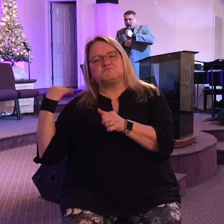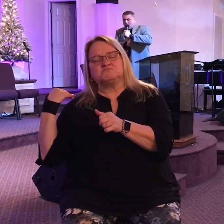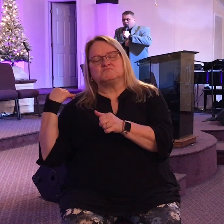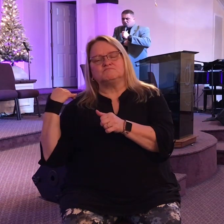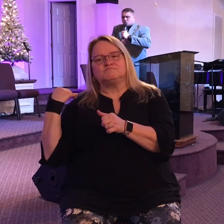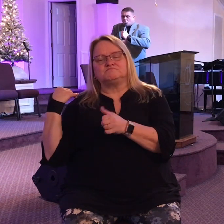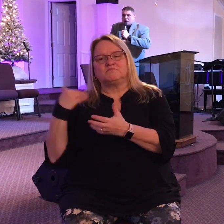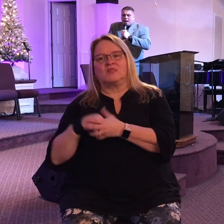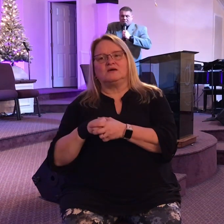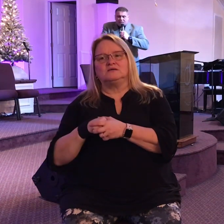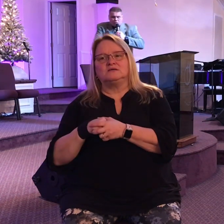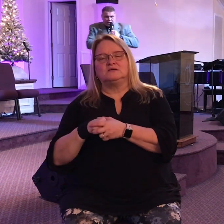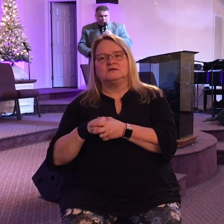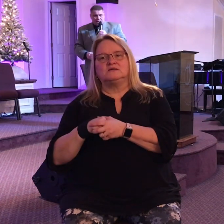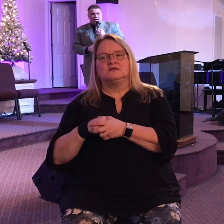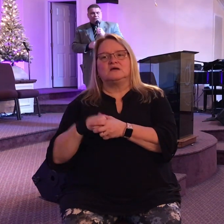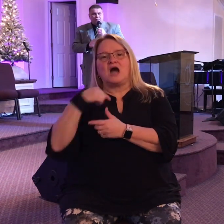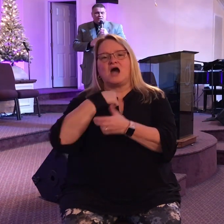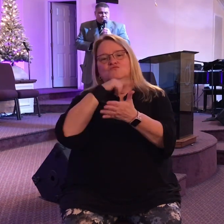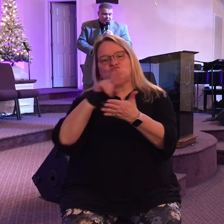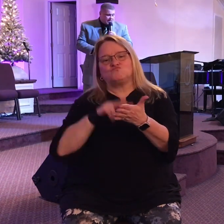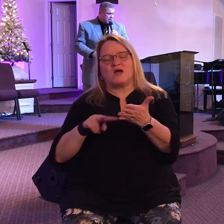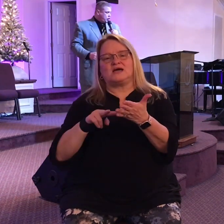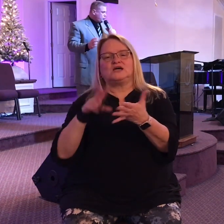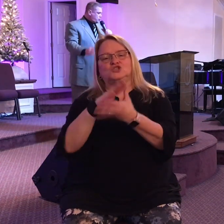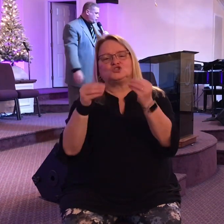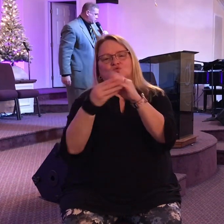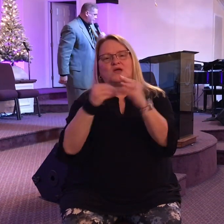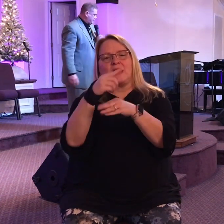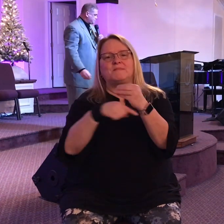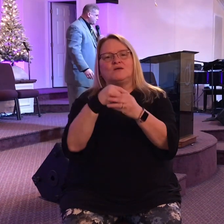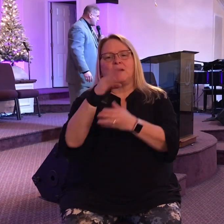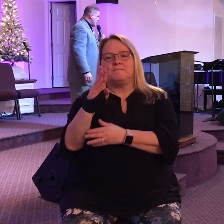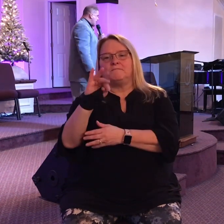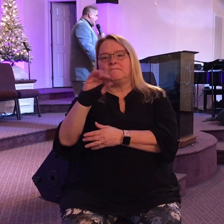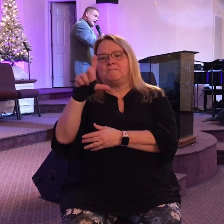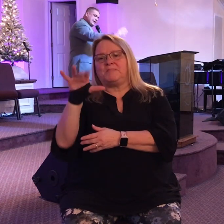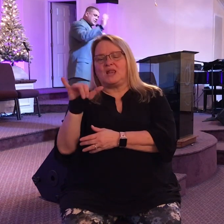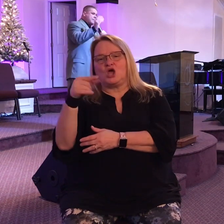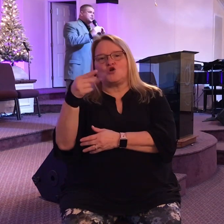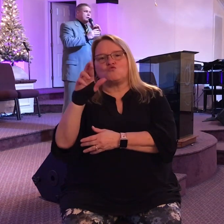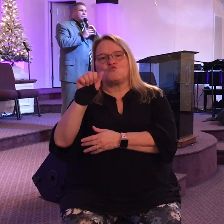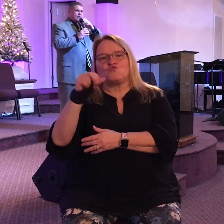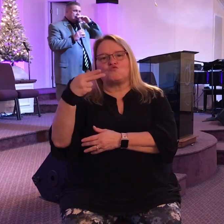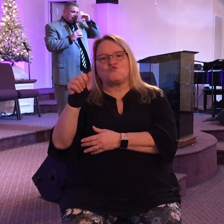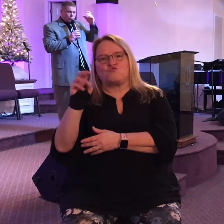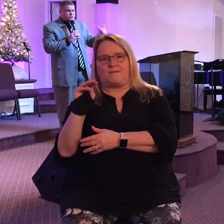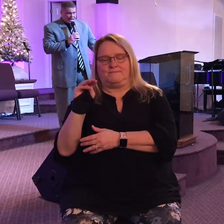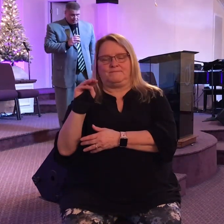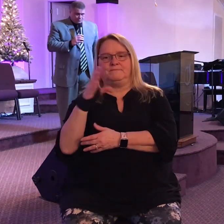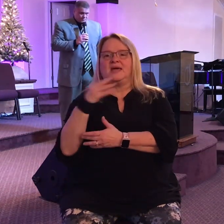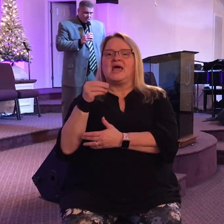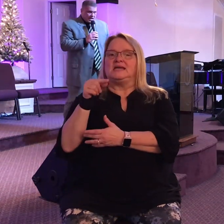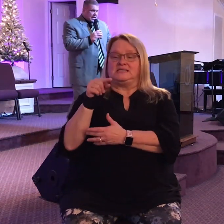training. I read a story about Billy Graham, and he was about to plan a huge crusade. And he was coming to a very